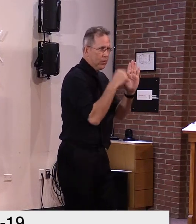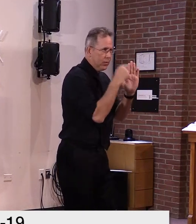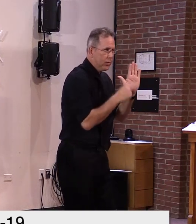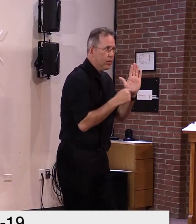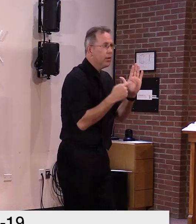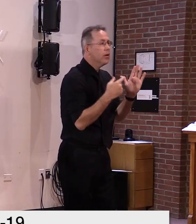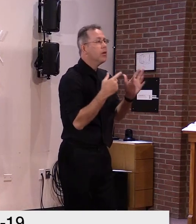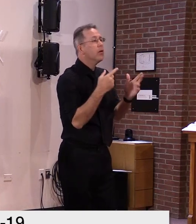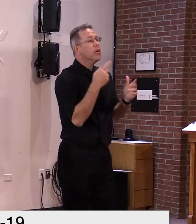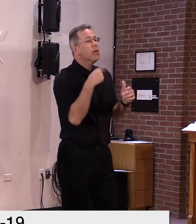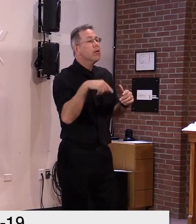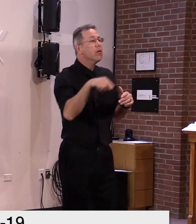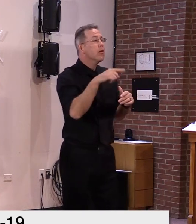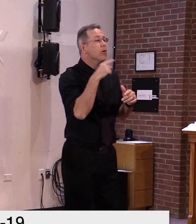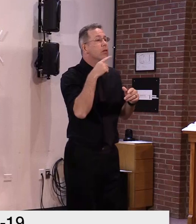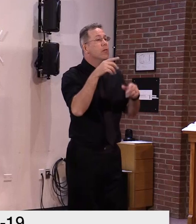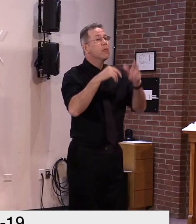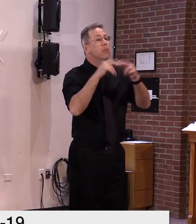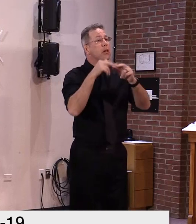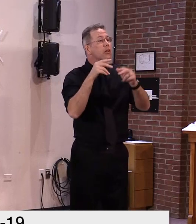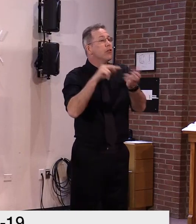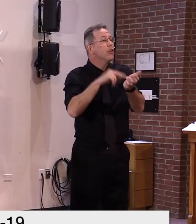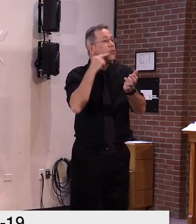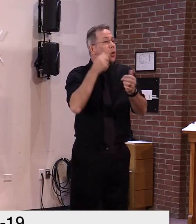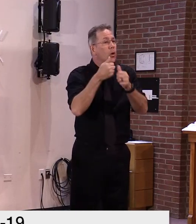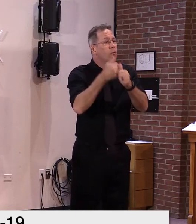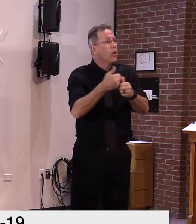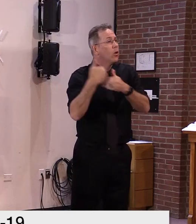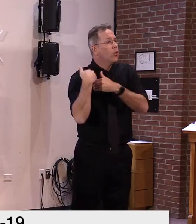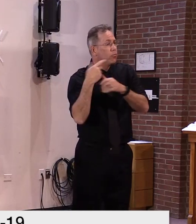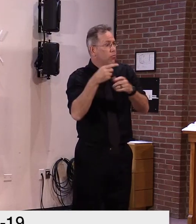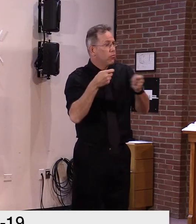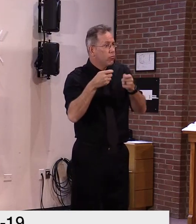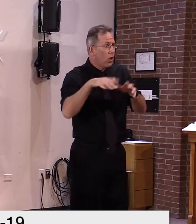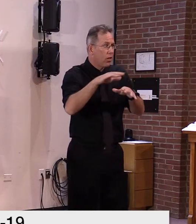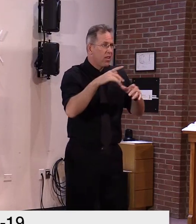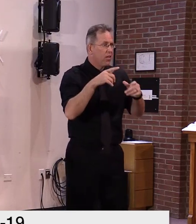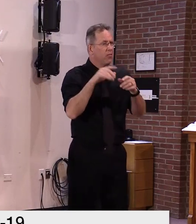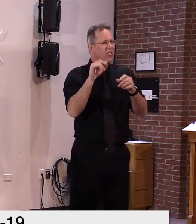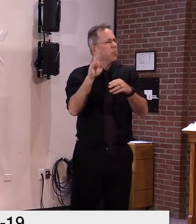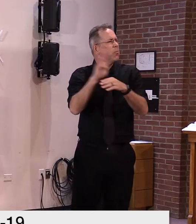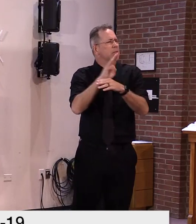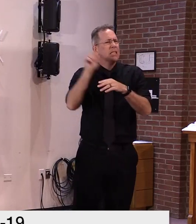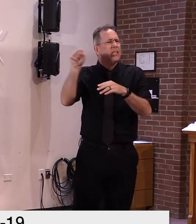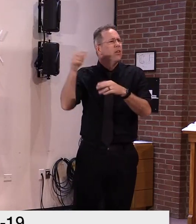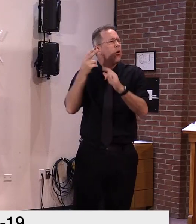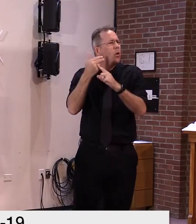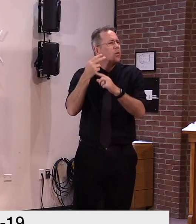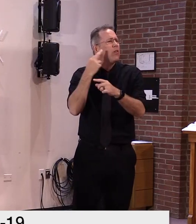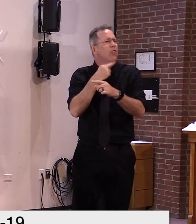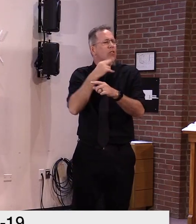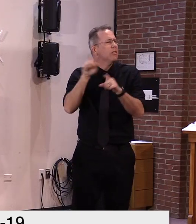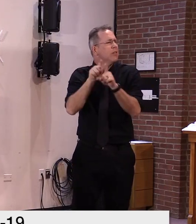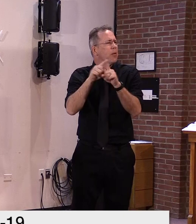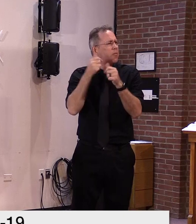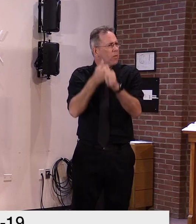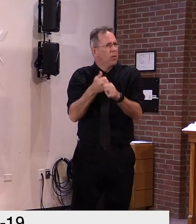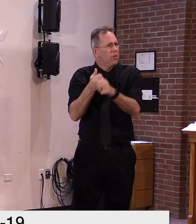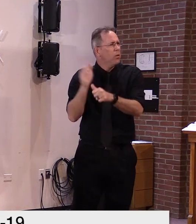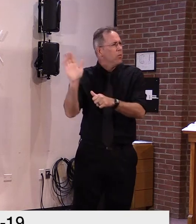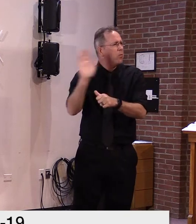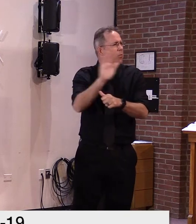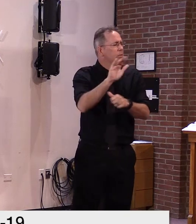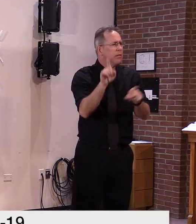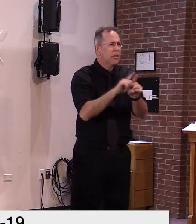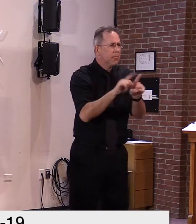know that an inability to see family and loved ones has had an impact on our long-term care residents. We